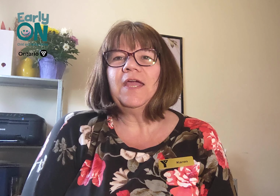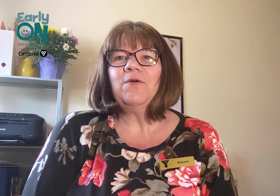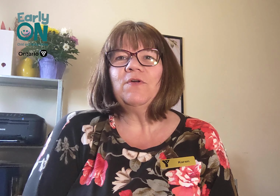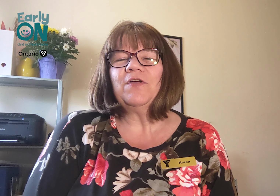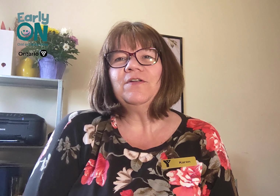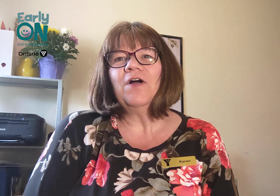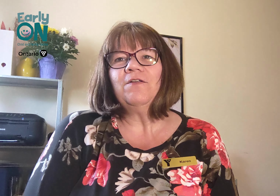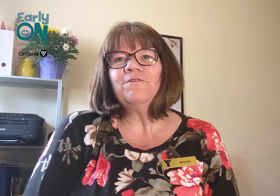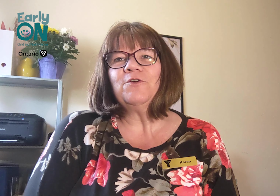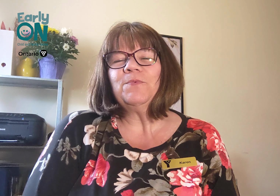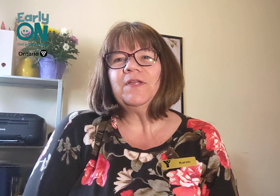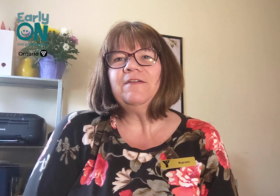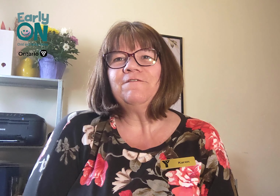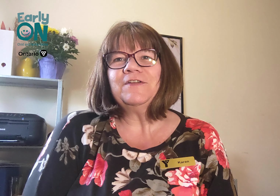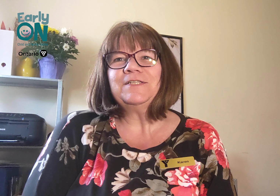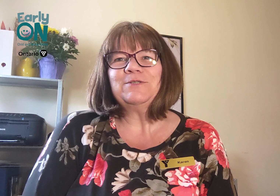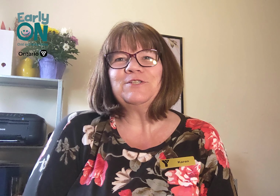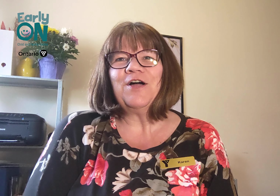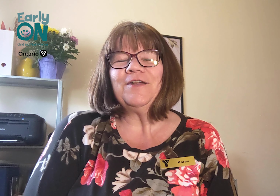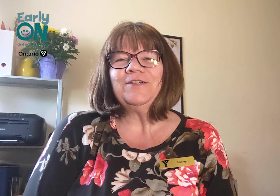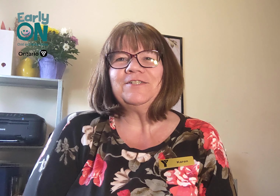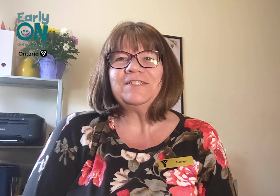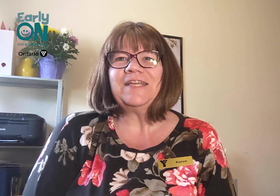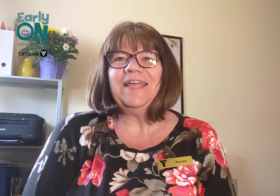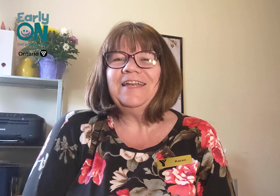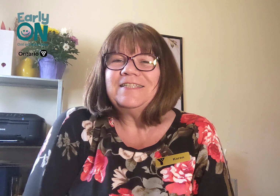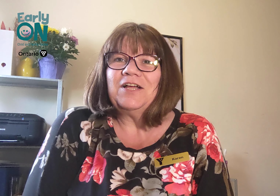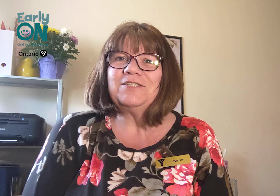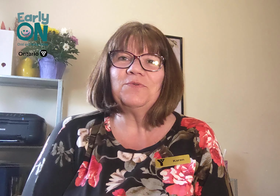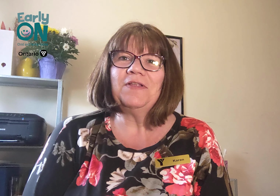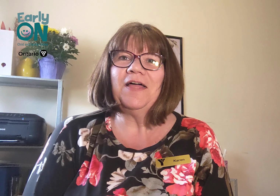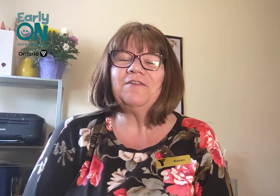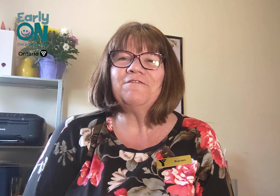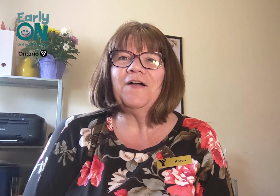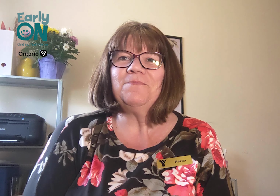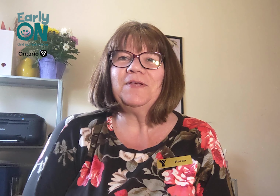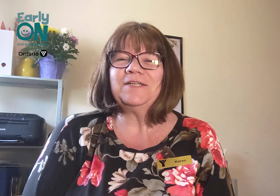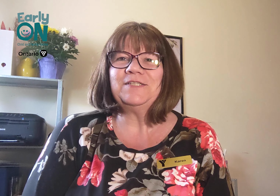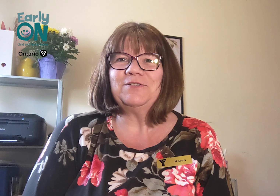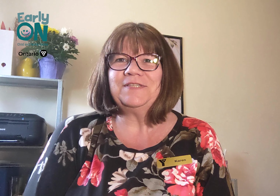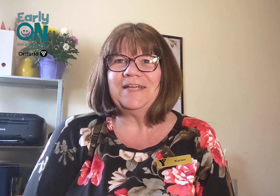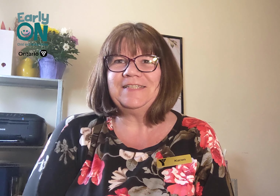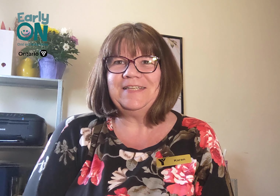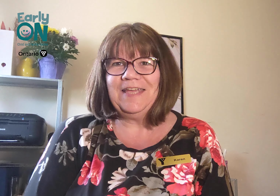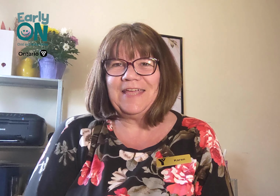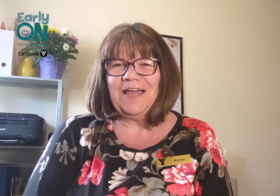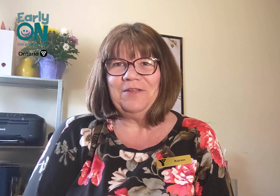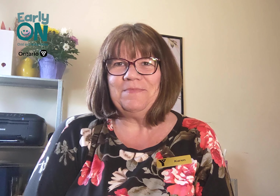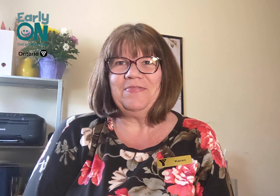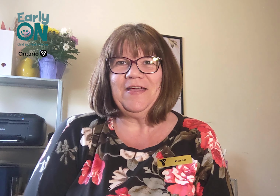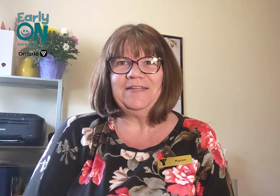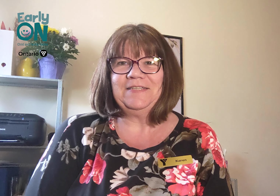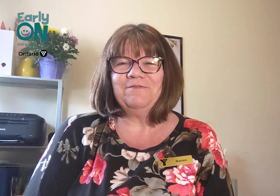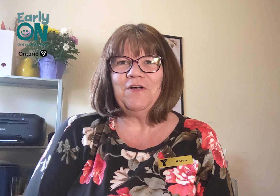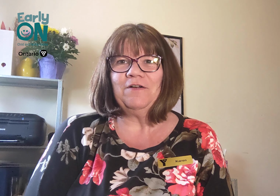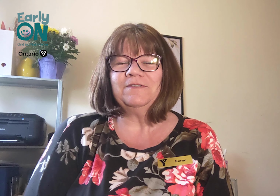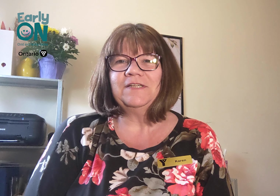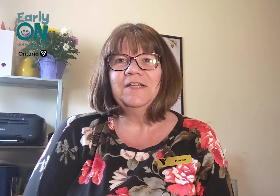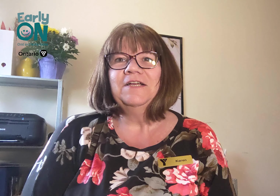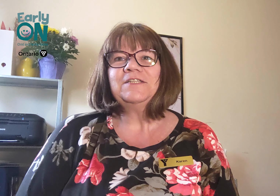communicate with our nonverbal infants or toddlers, and it's also a lot of fun because there's that singing element that's involved. So